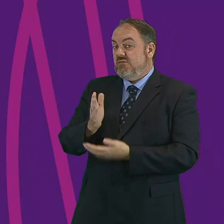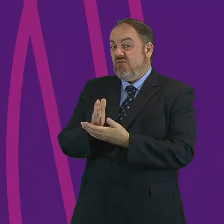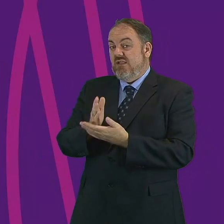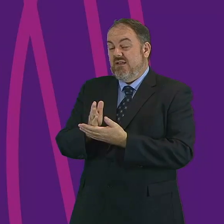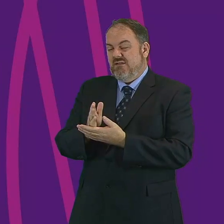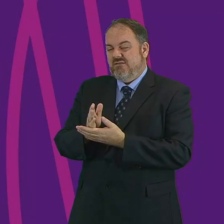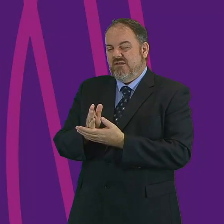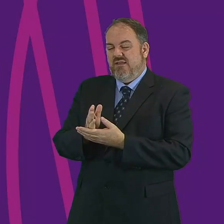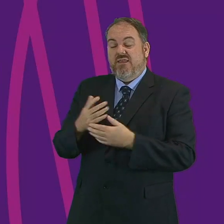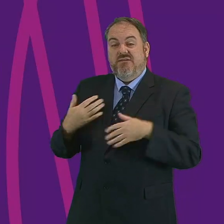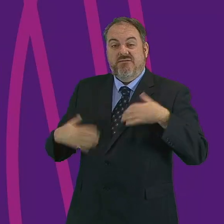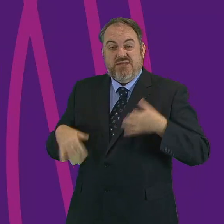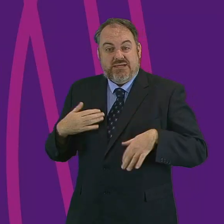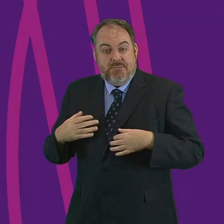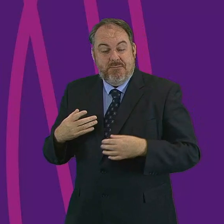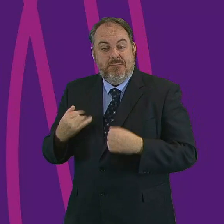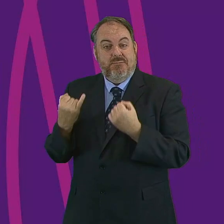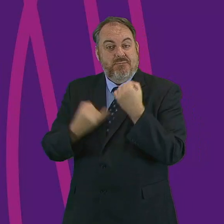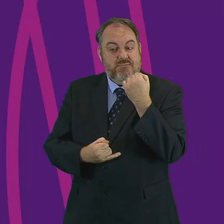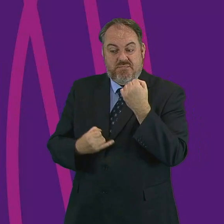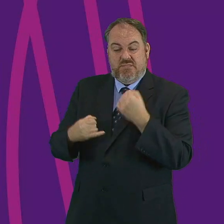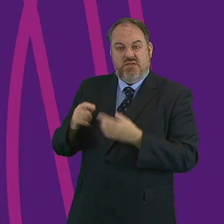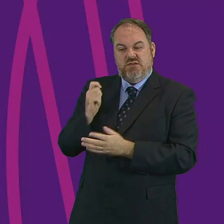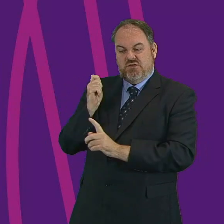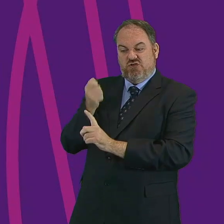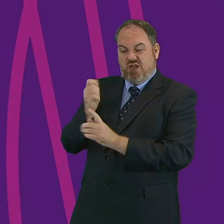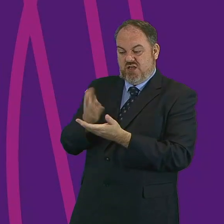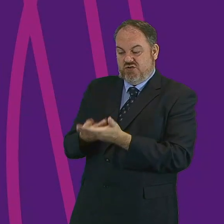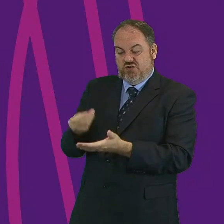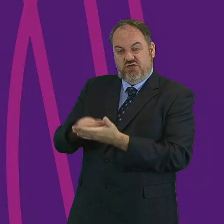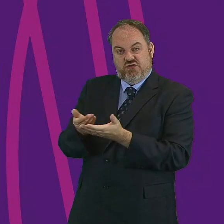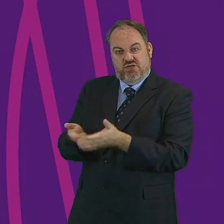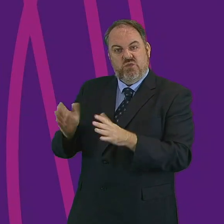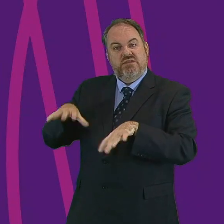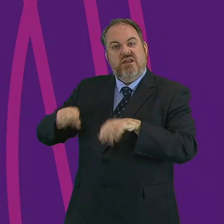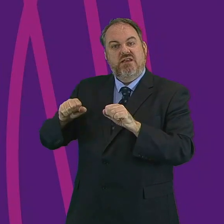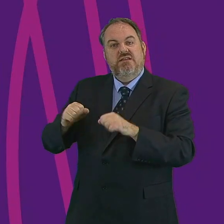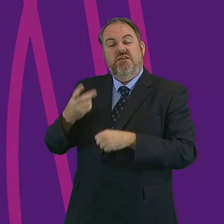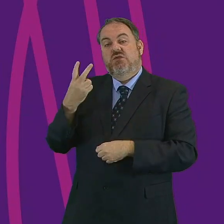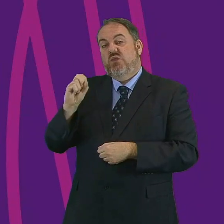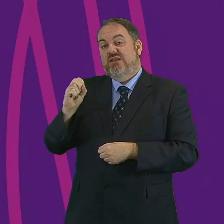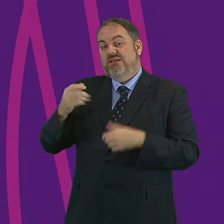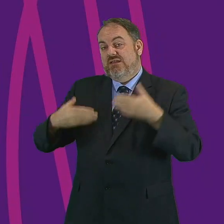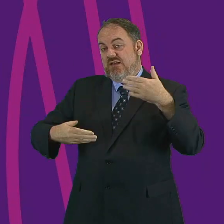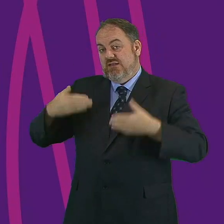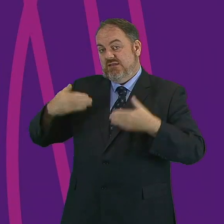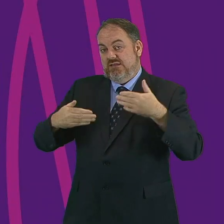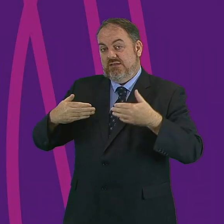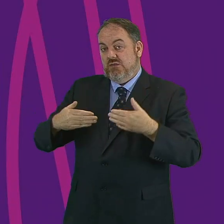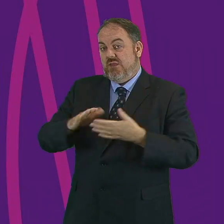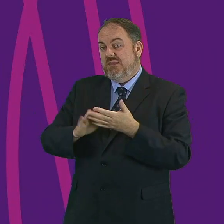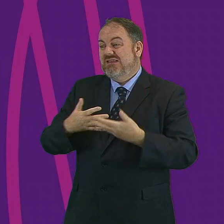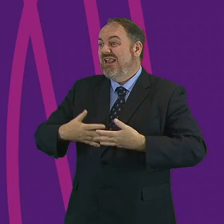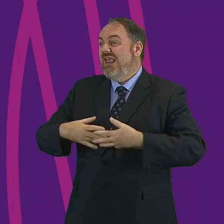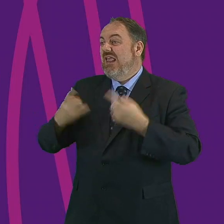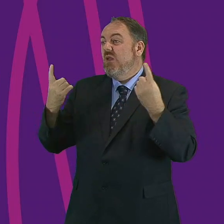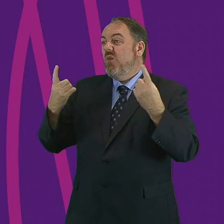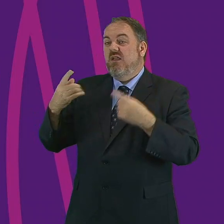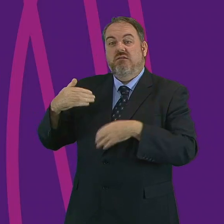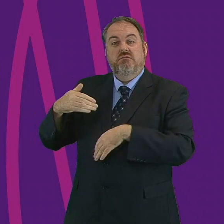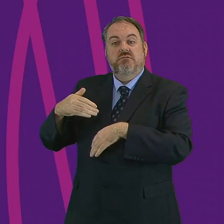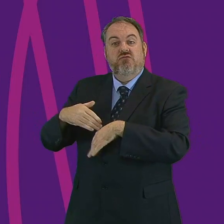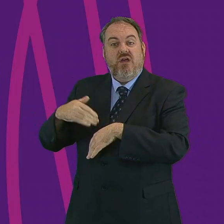surcharge, that was introduced in November 2019. Anyone committing a crime that results in a court